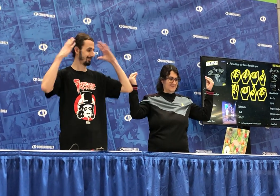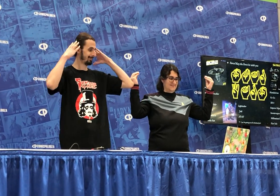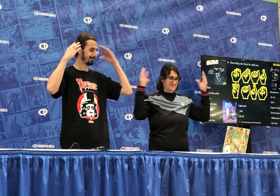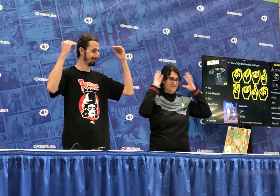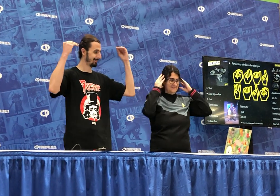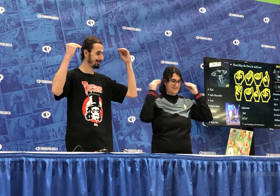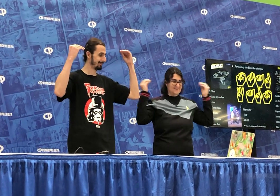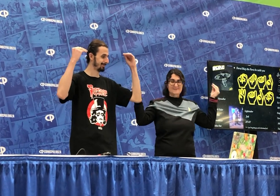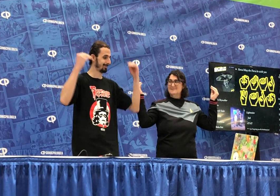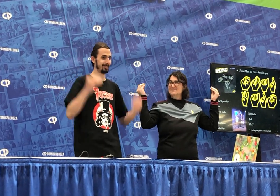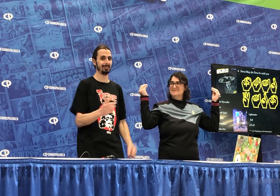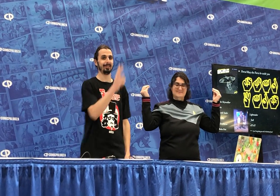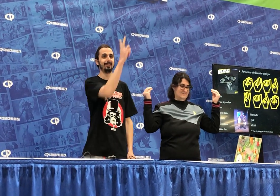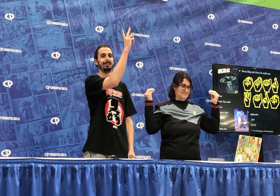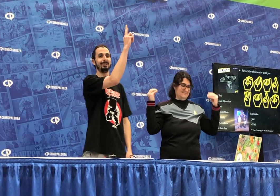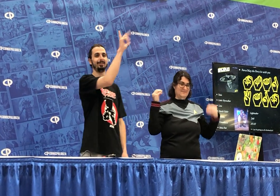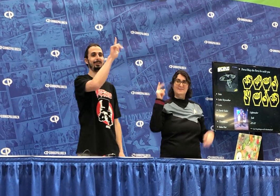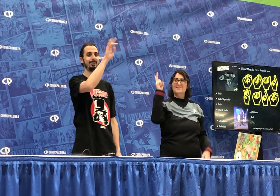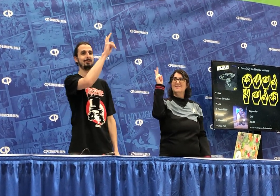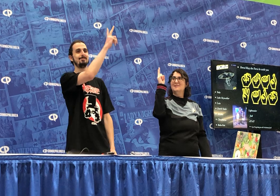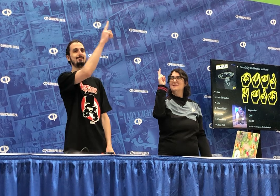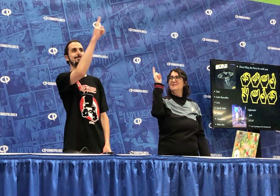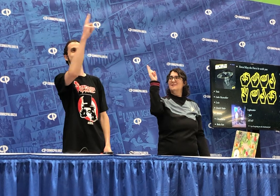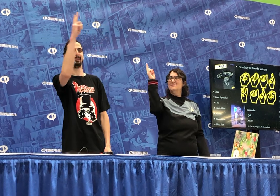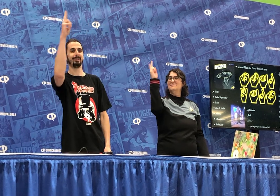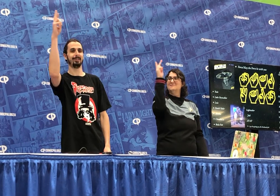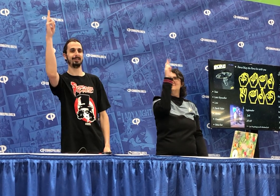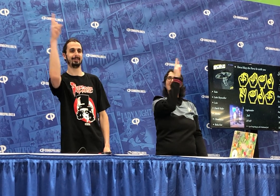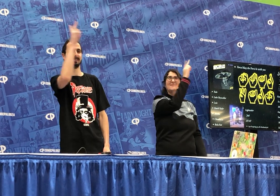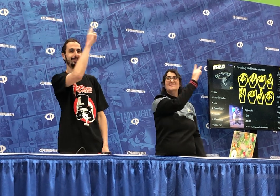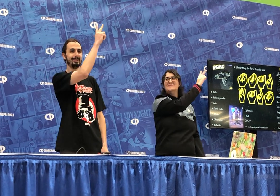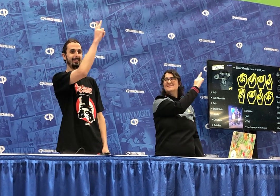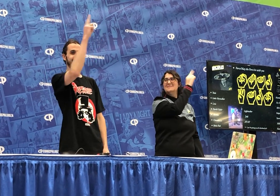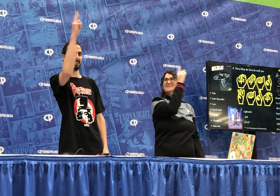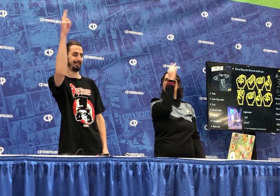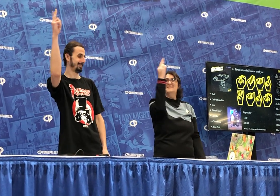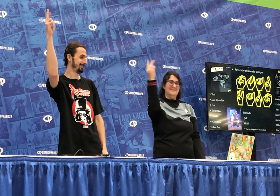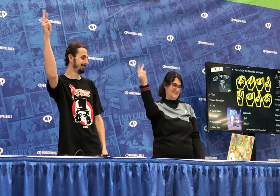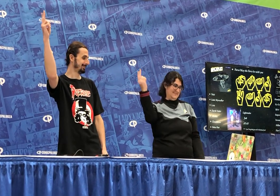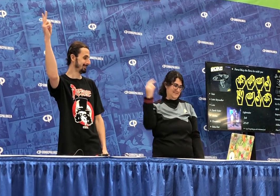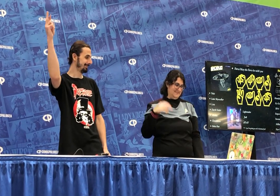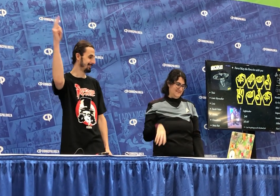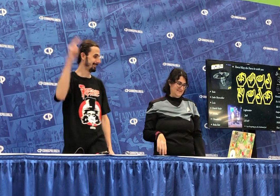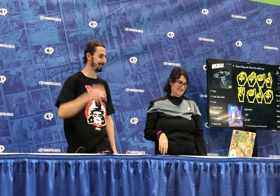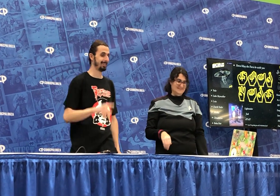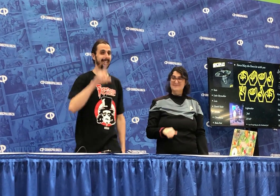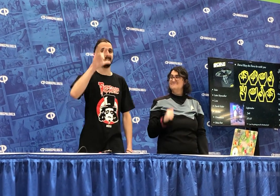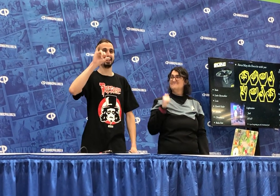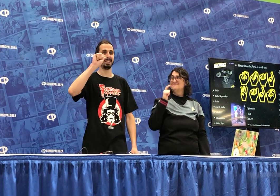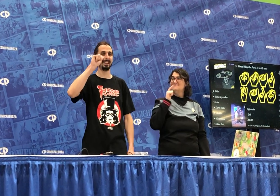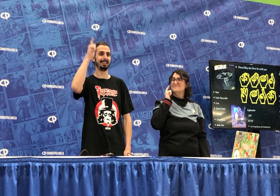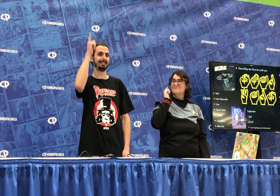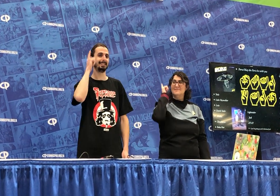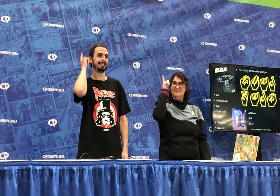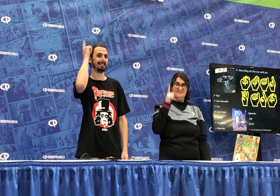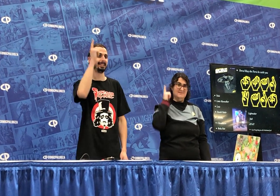Yoda, Luke Skywalker, he's walking in the sky, Princess Leia,